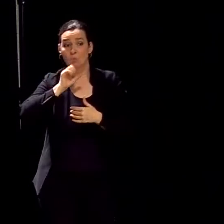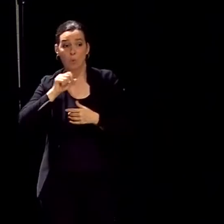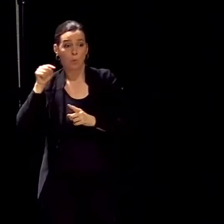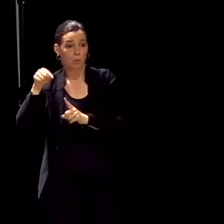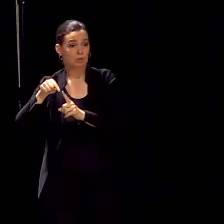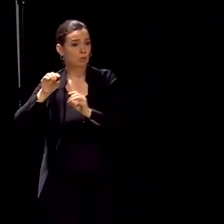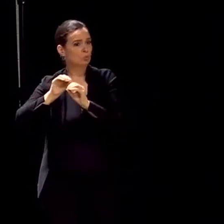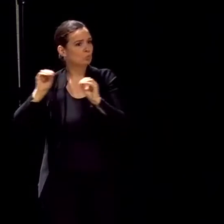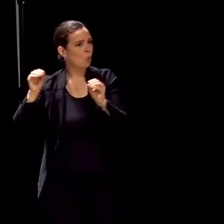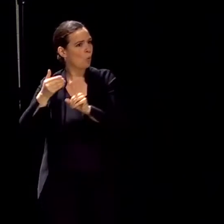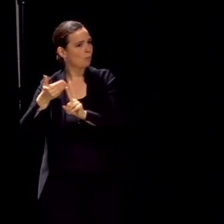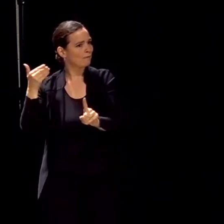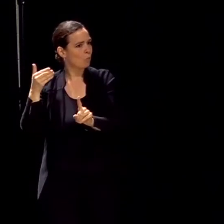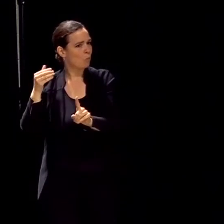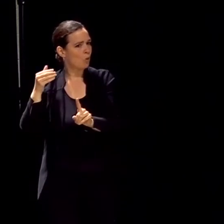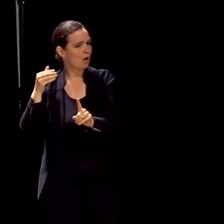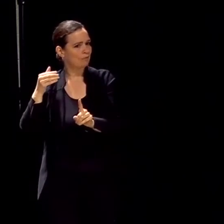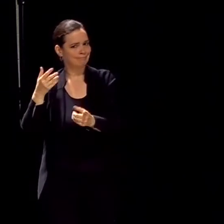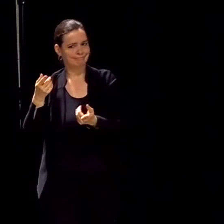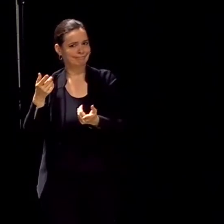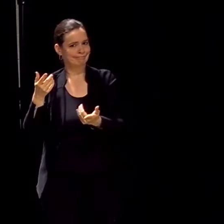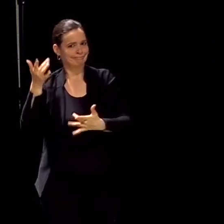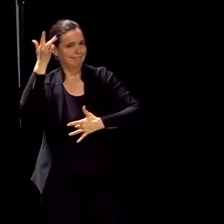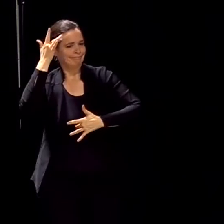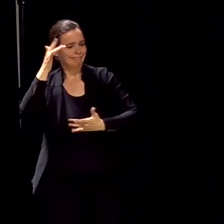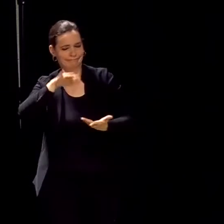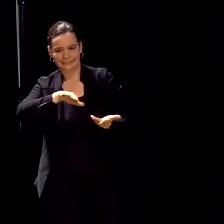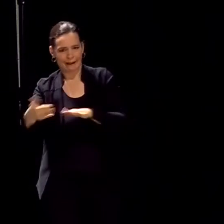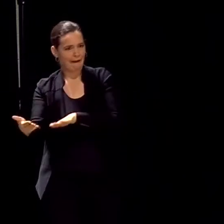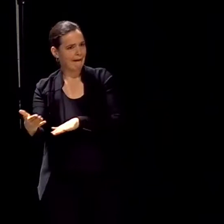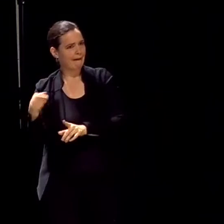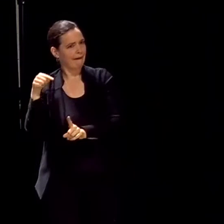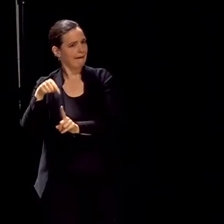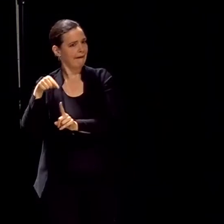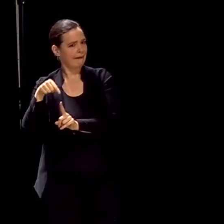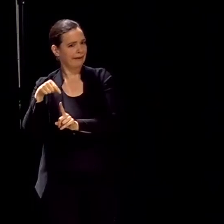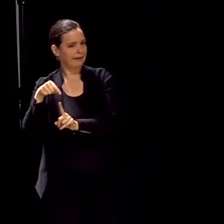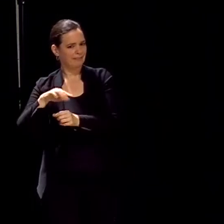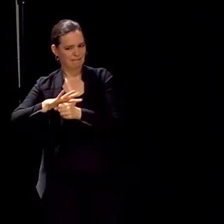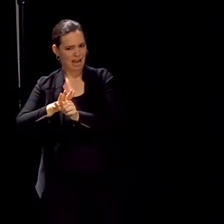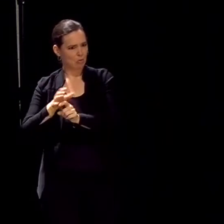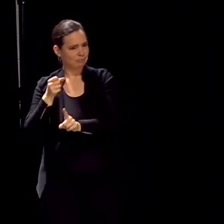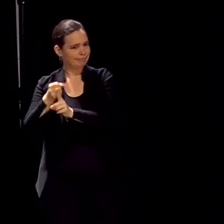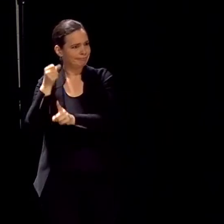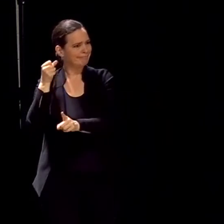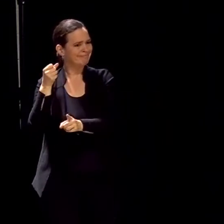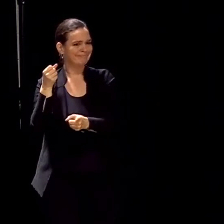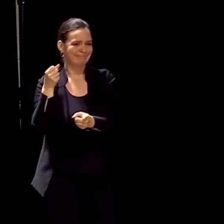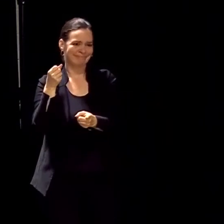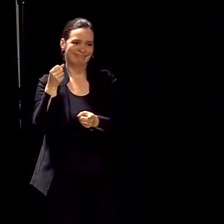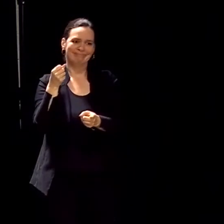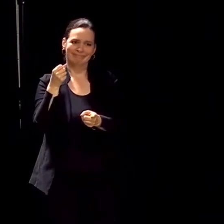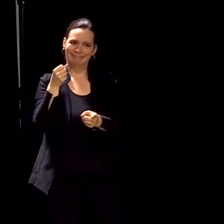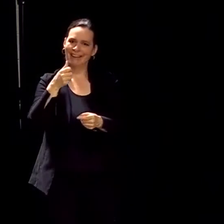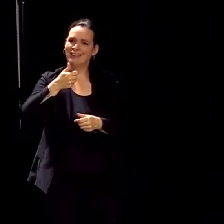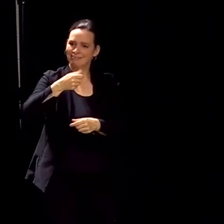so this virus is getting to people and getting them very sick. And